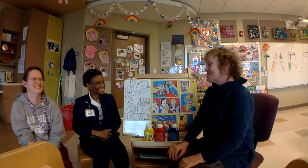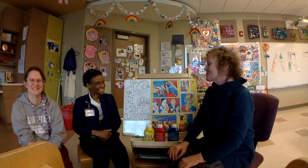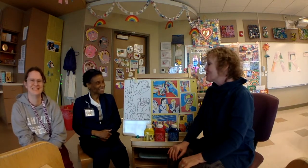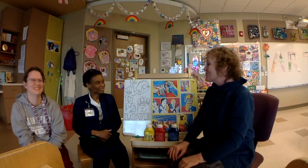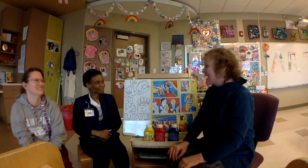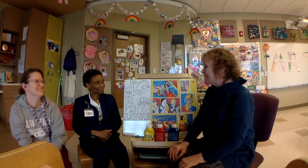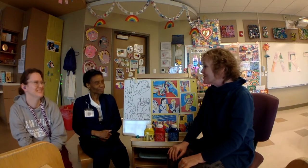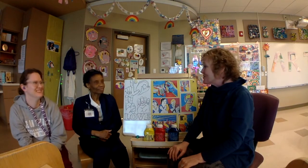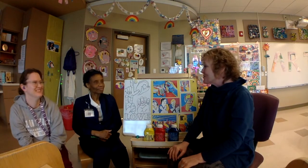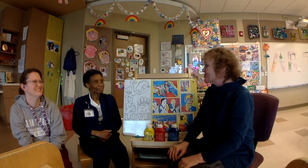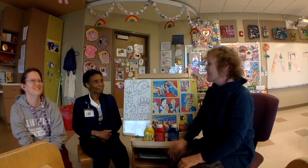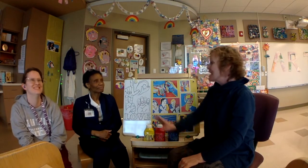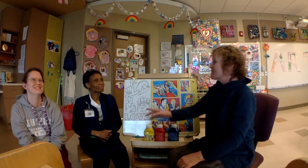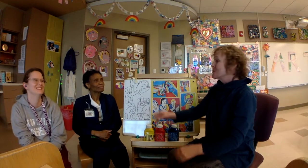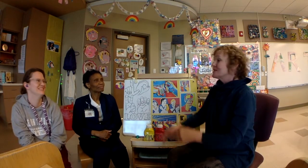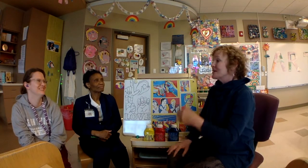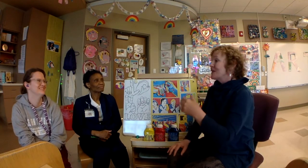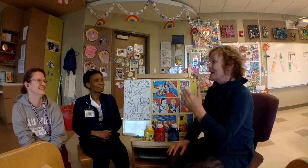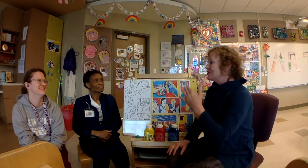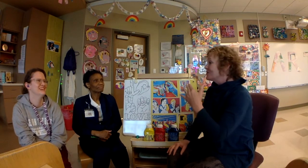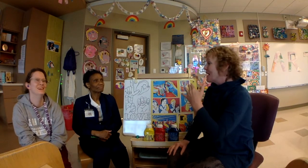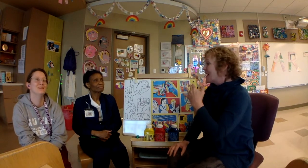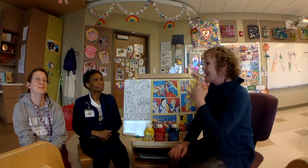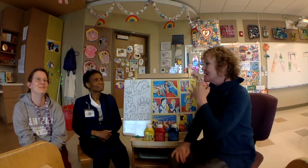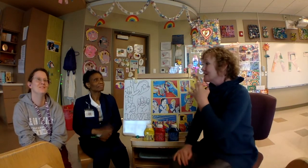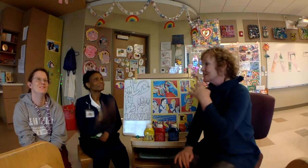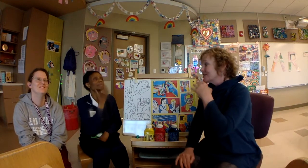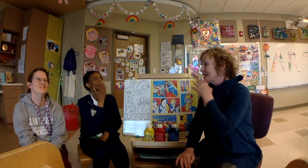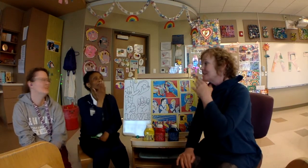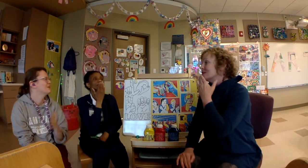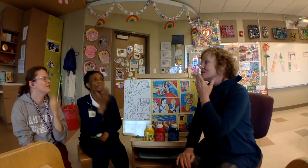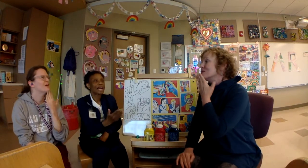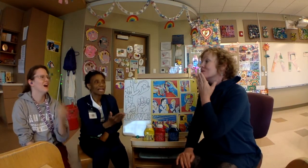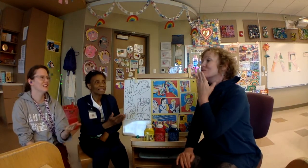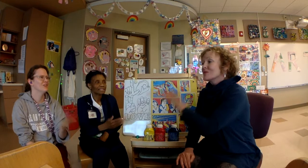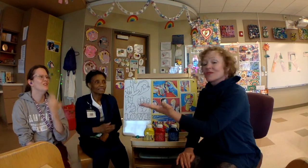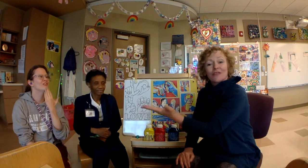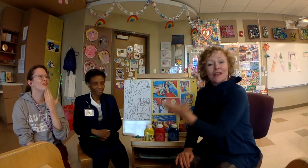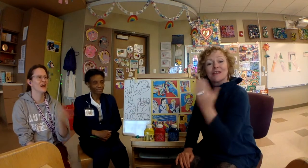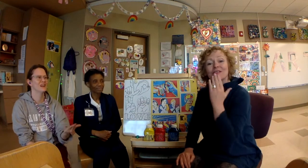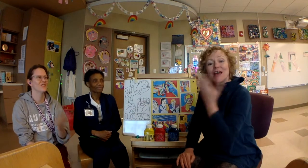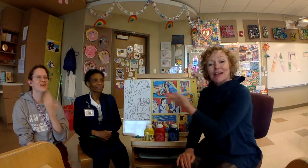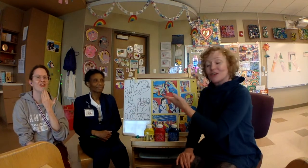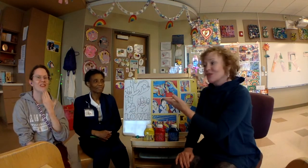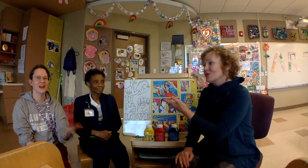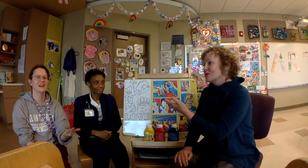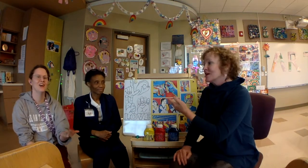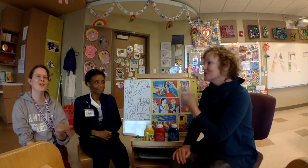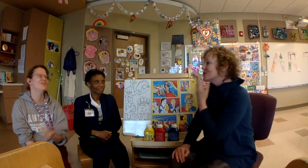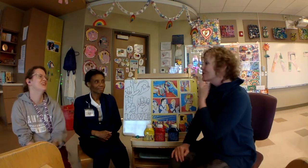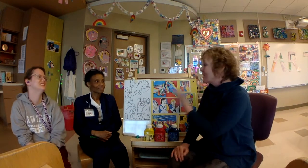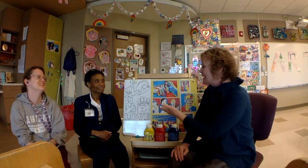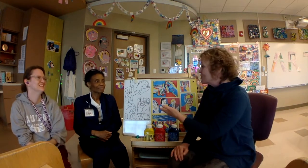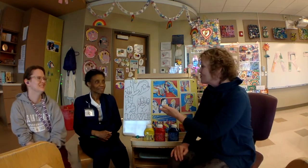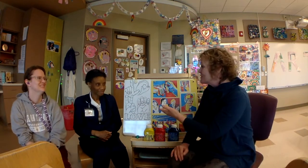So thank you. So and we say thank you by thank you. Thank you. So thank you, Miss